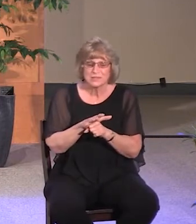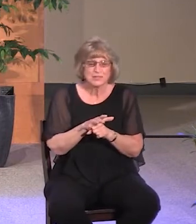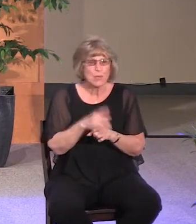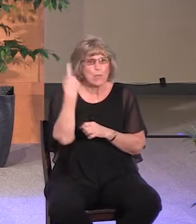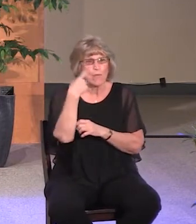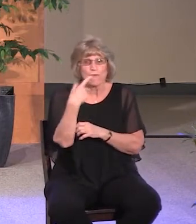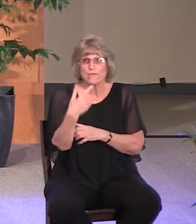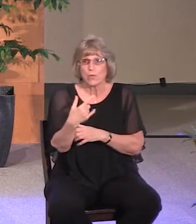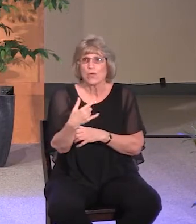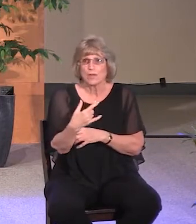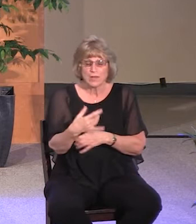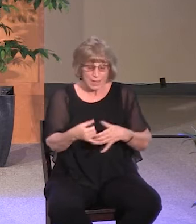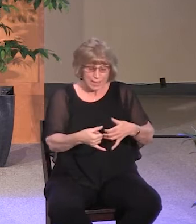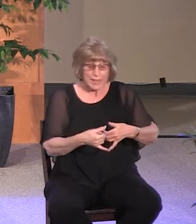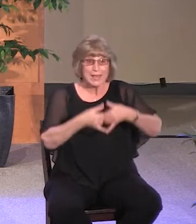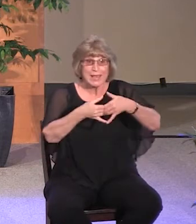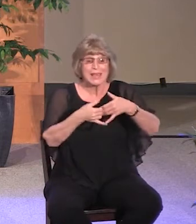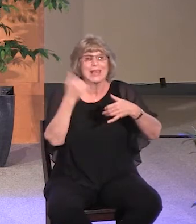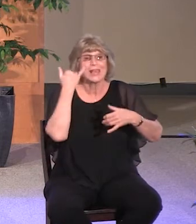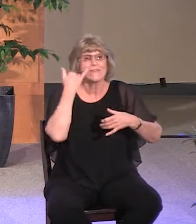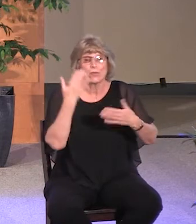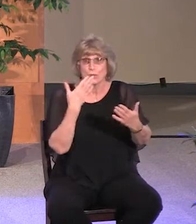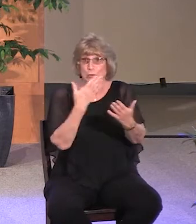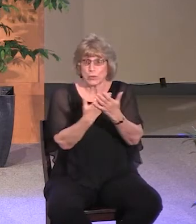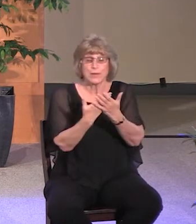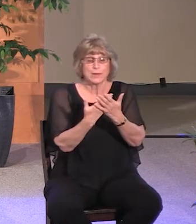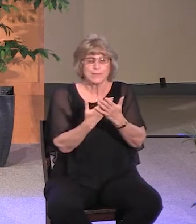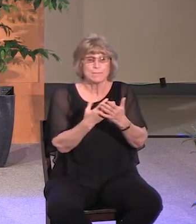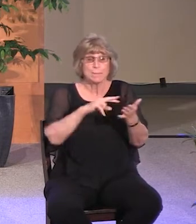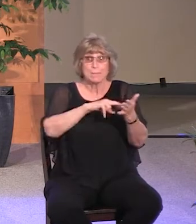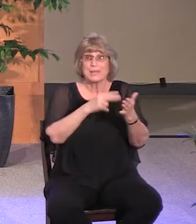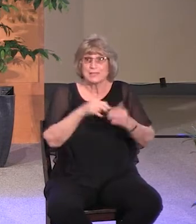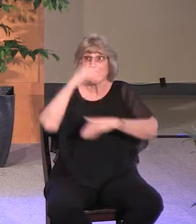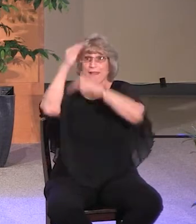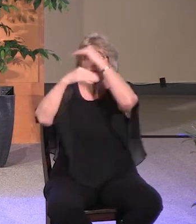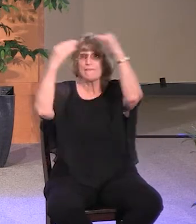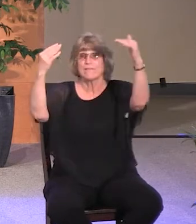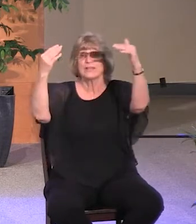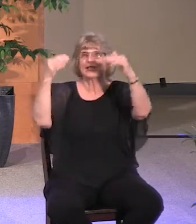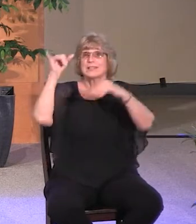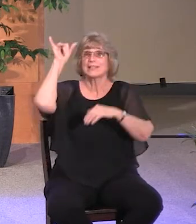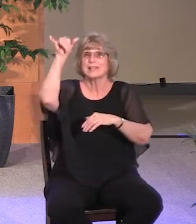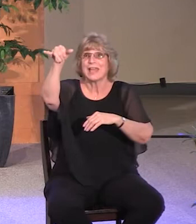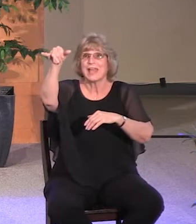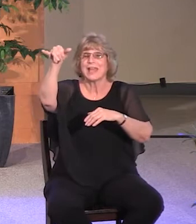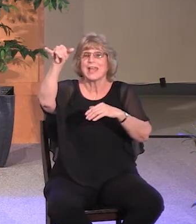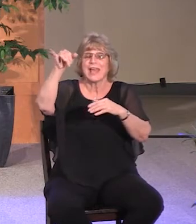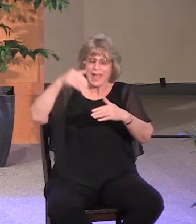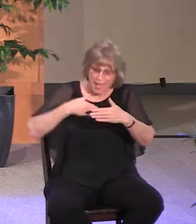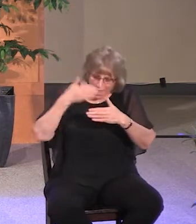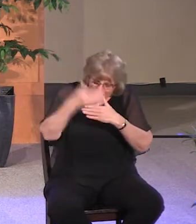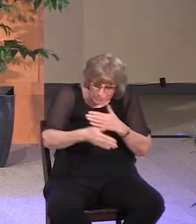for being good, which is residing in heaven for all eternity after death, any